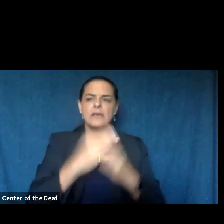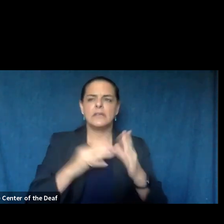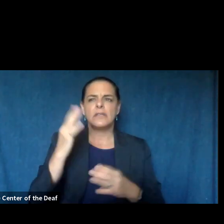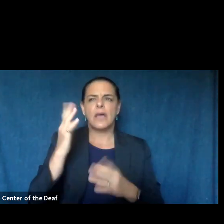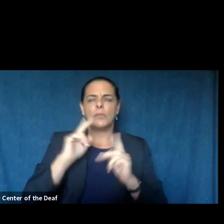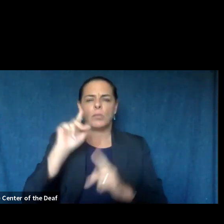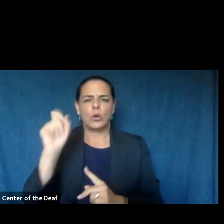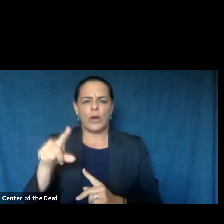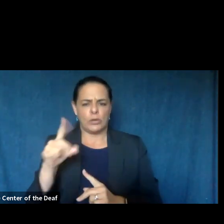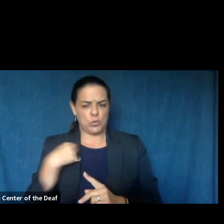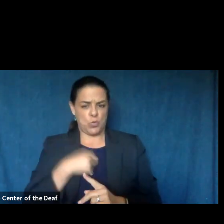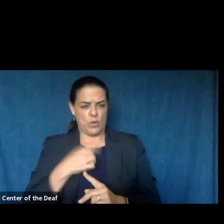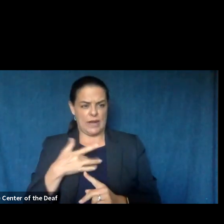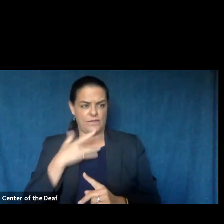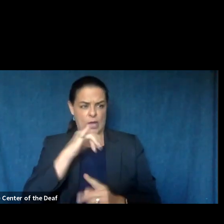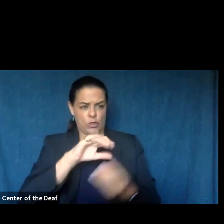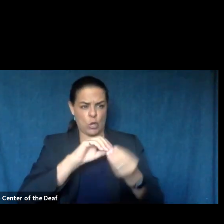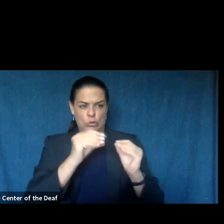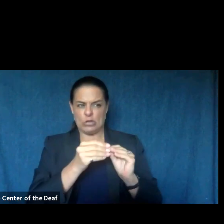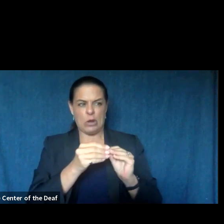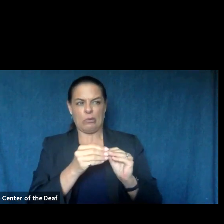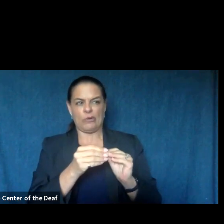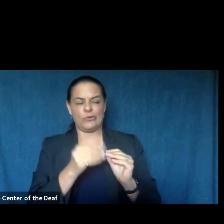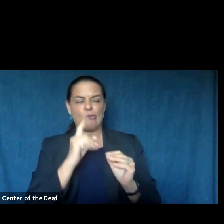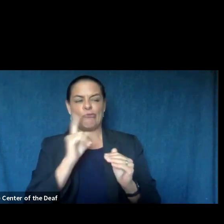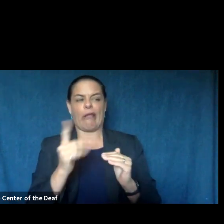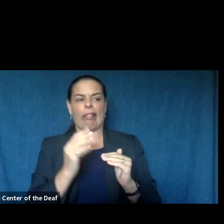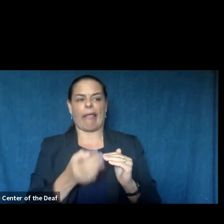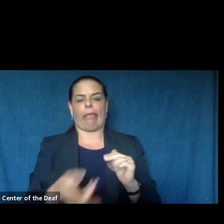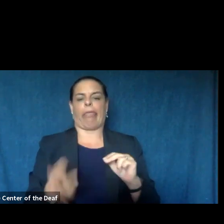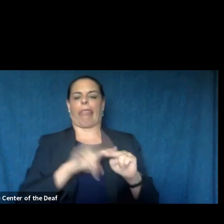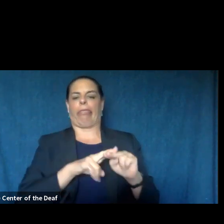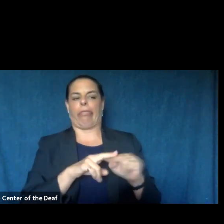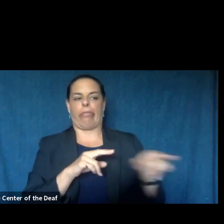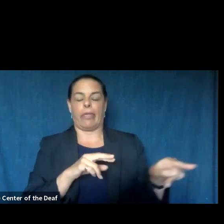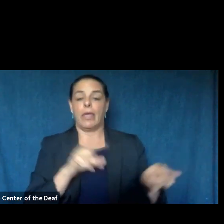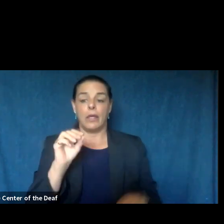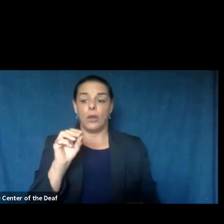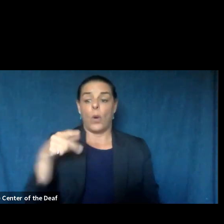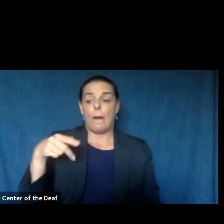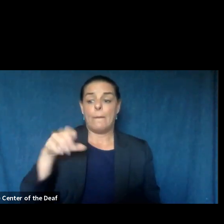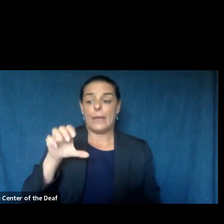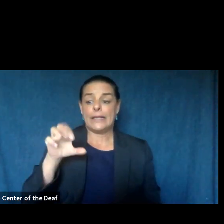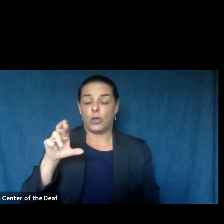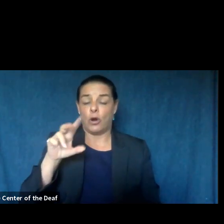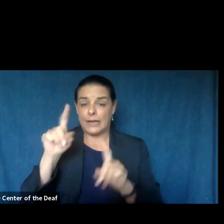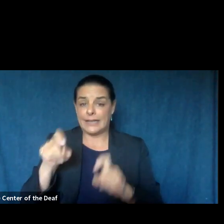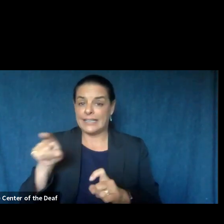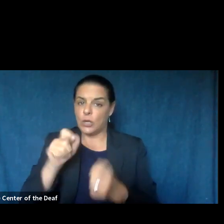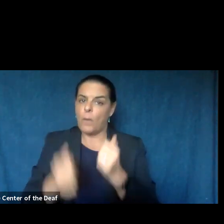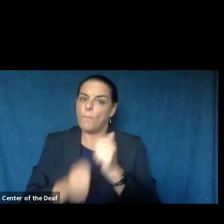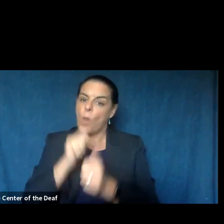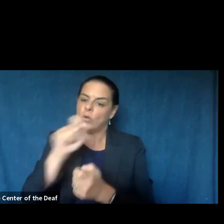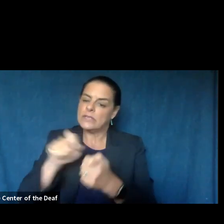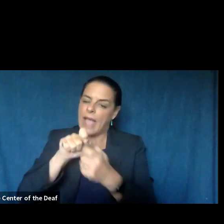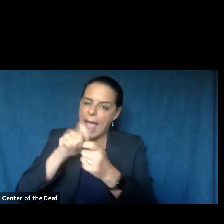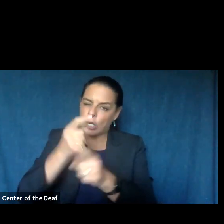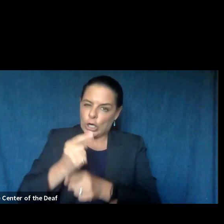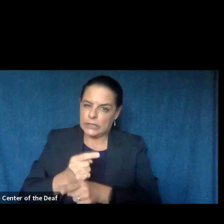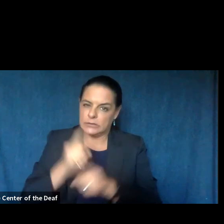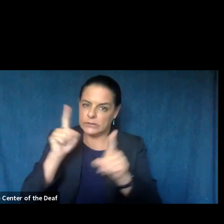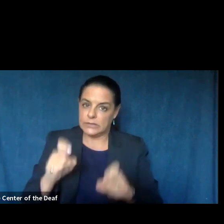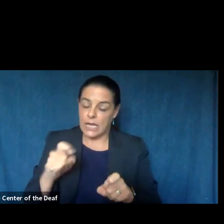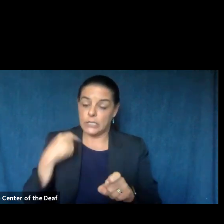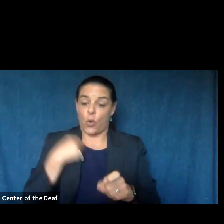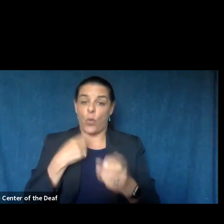do we think those numbers are inflated? You know, those tests, PCR test is the most accurate test. We validate those tests internally